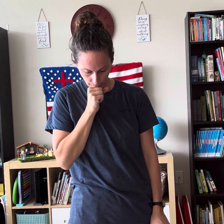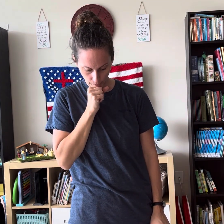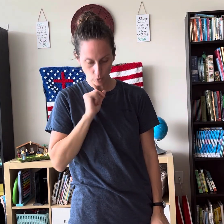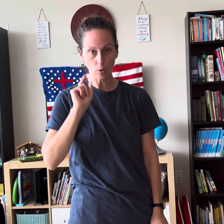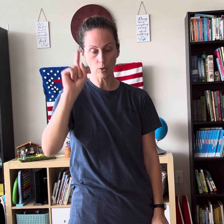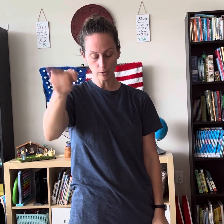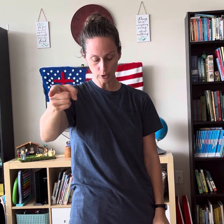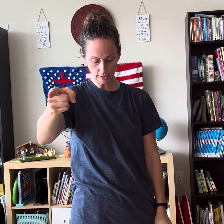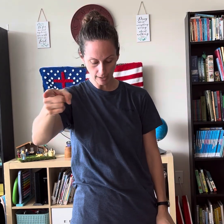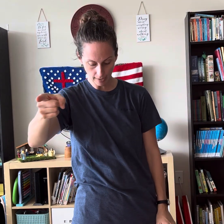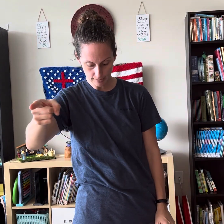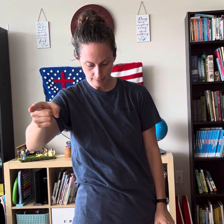quod, which is that.